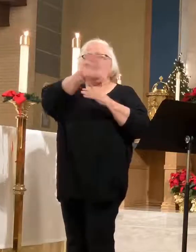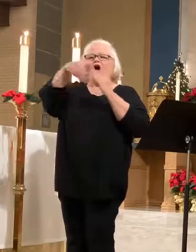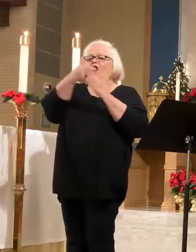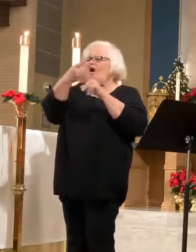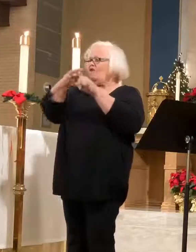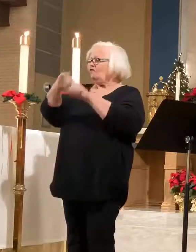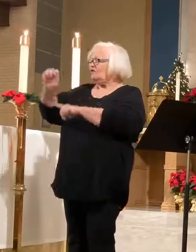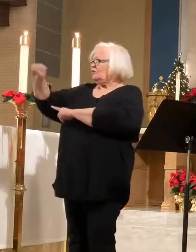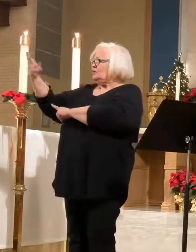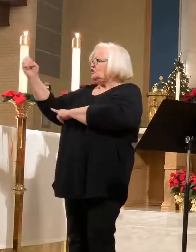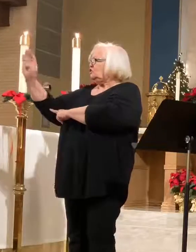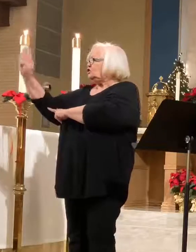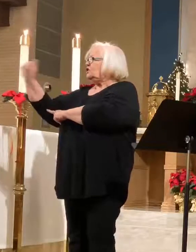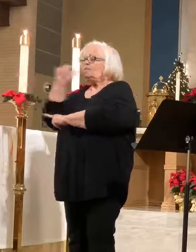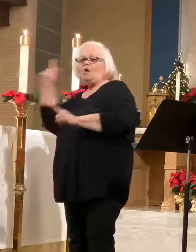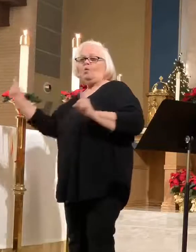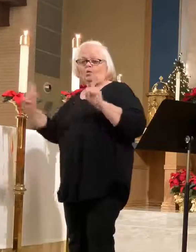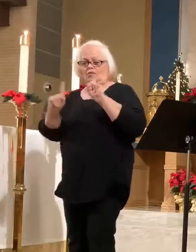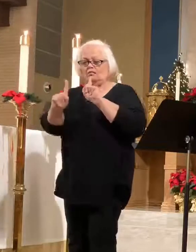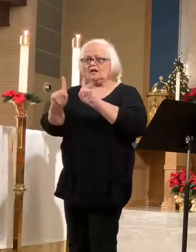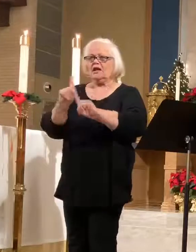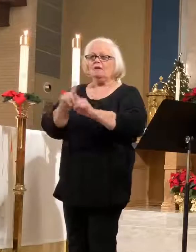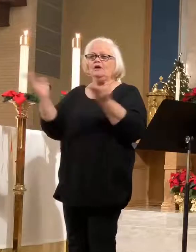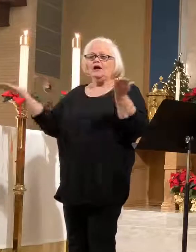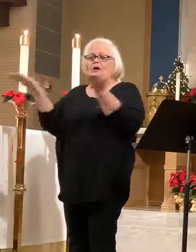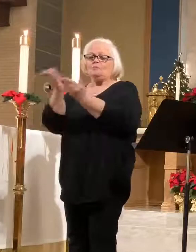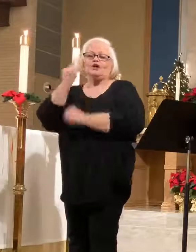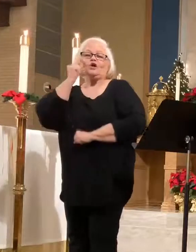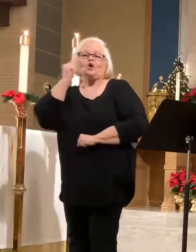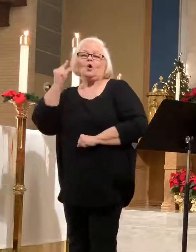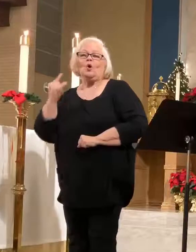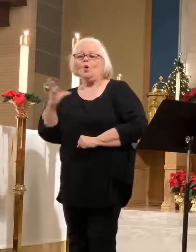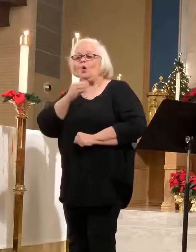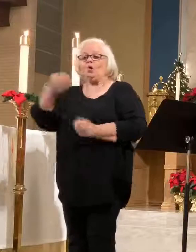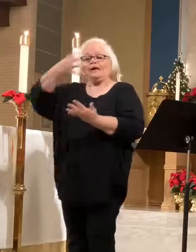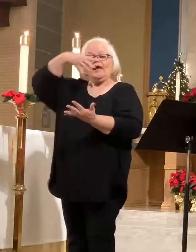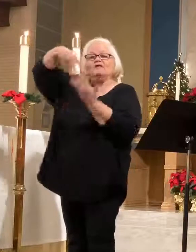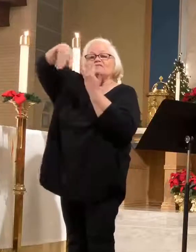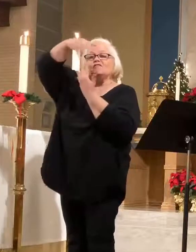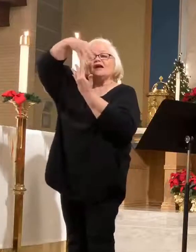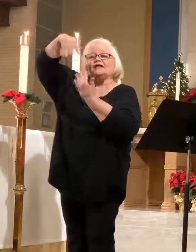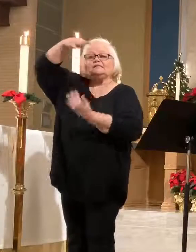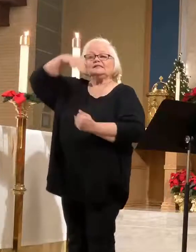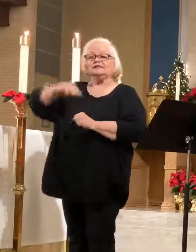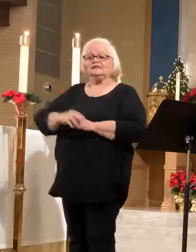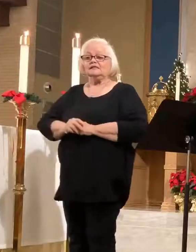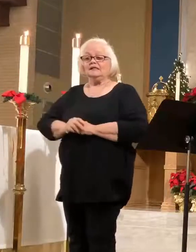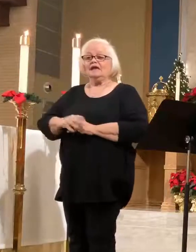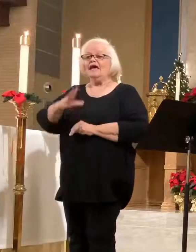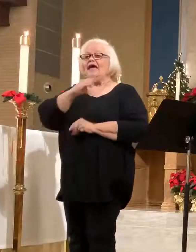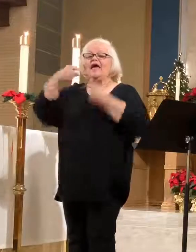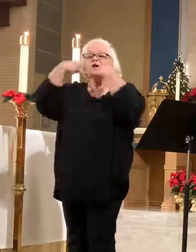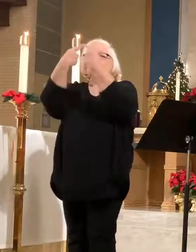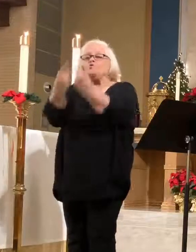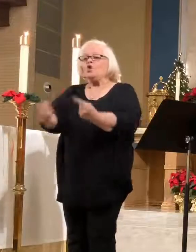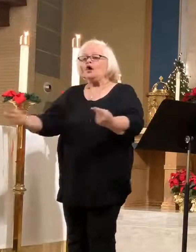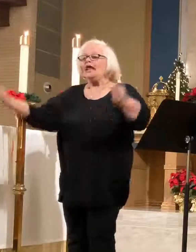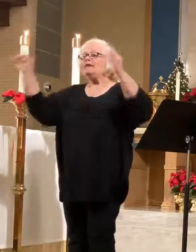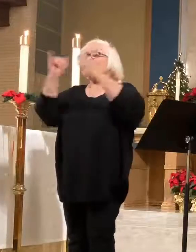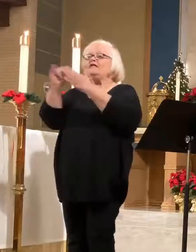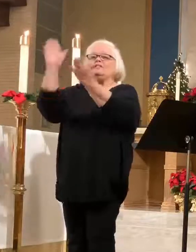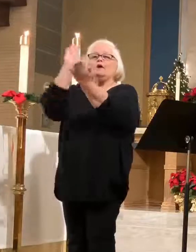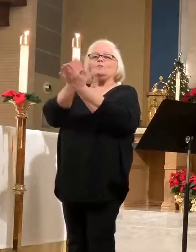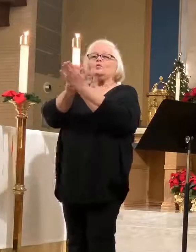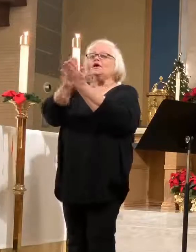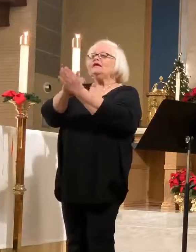Sheba, shall come, bearing gold and frankincense, and proclaiming the praises